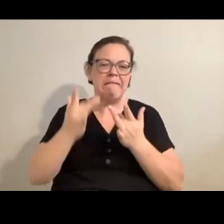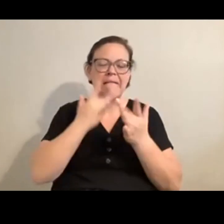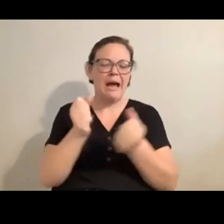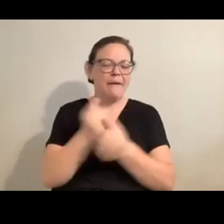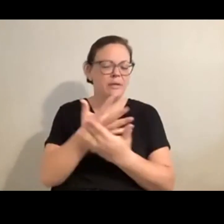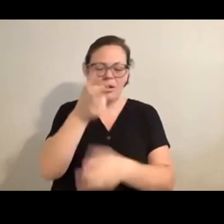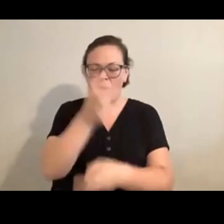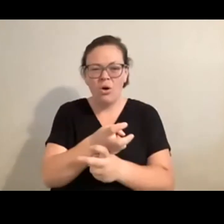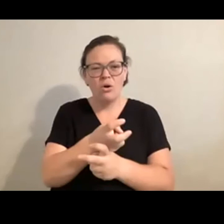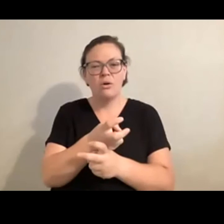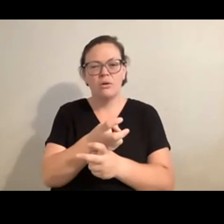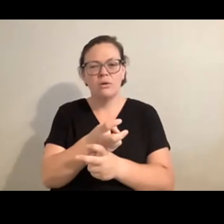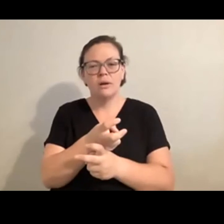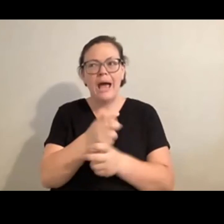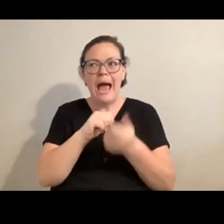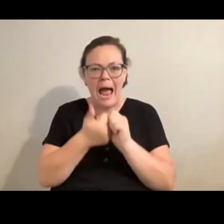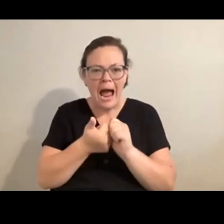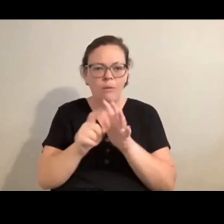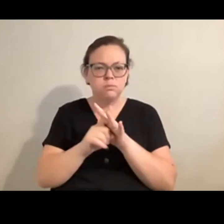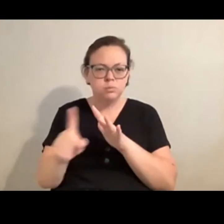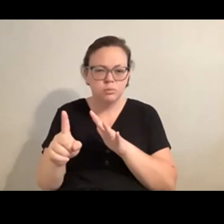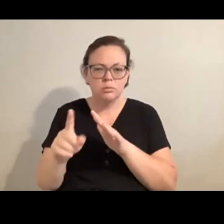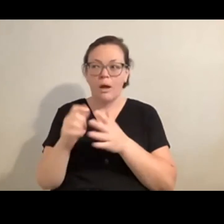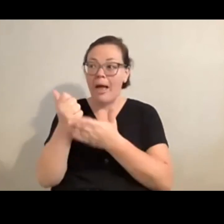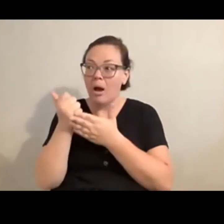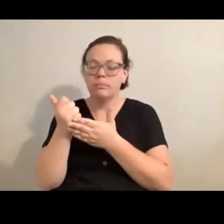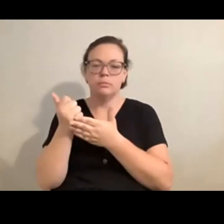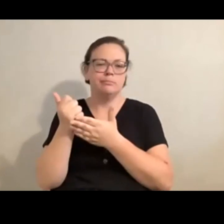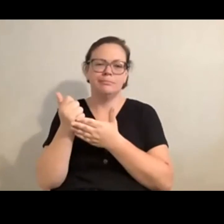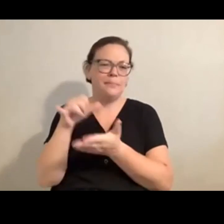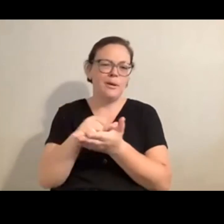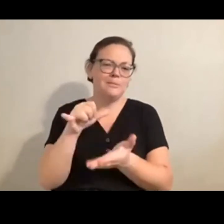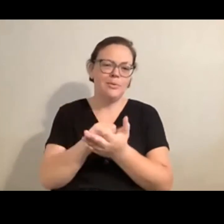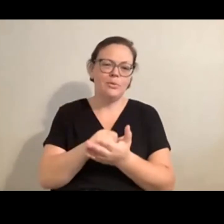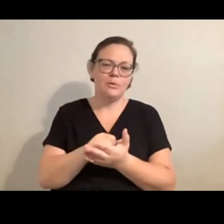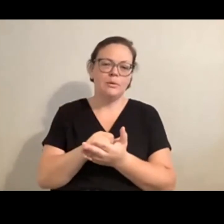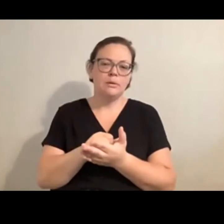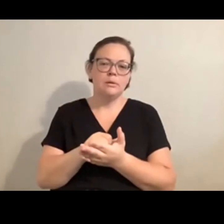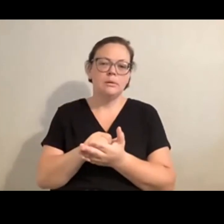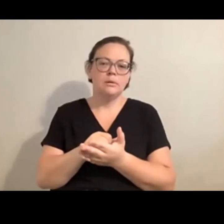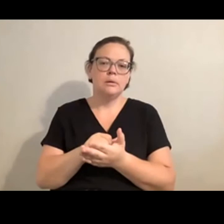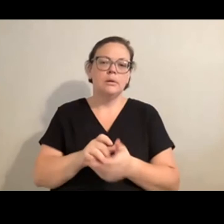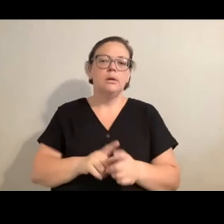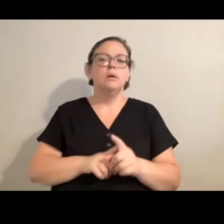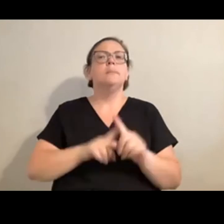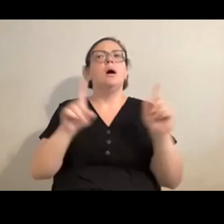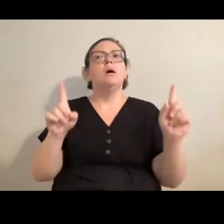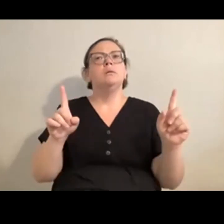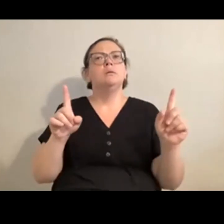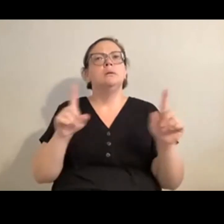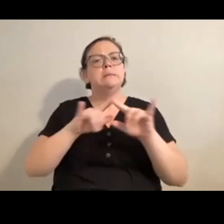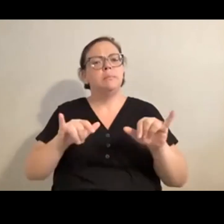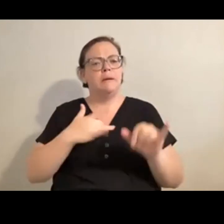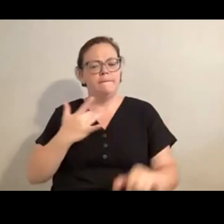that a way out or help seemed impossible. But it also felt like, you know,